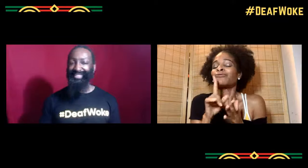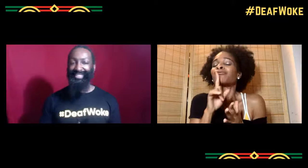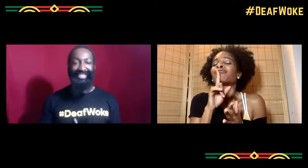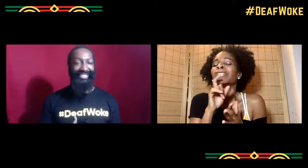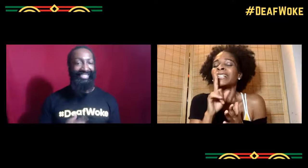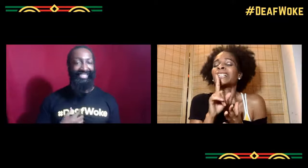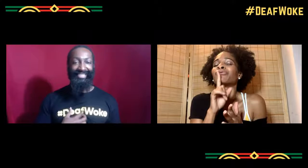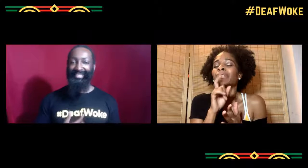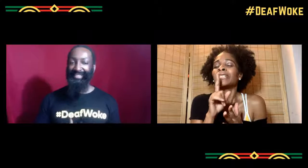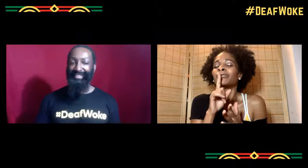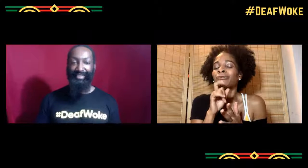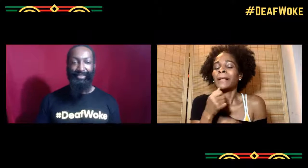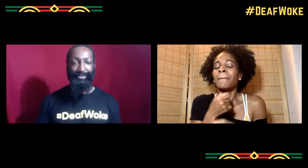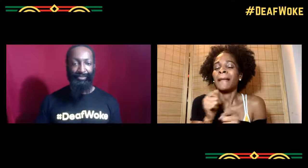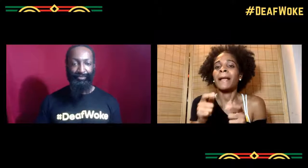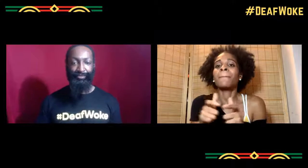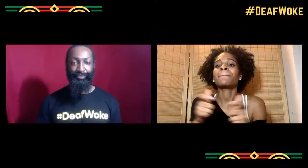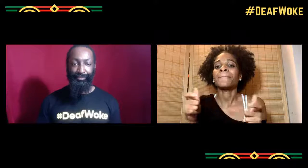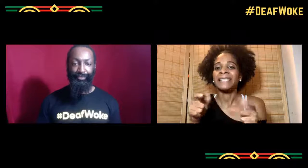juices.